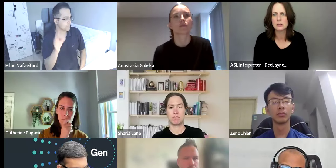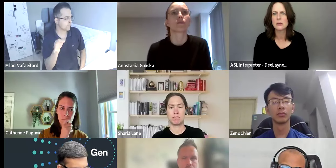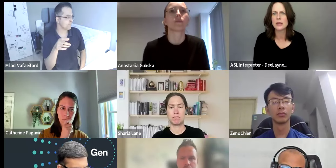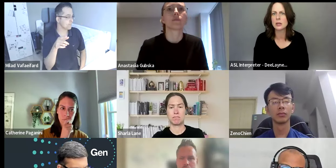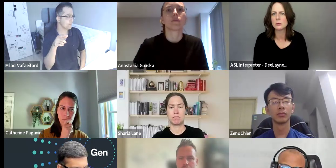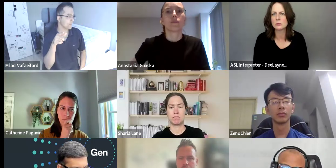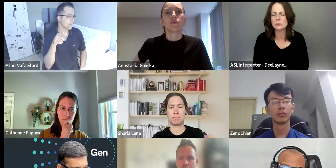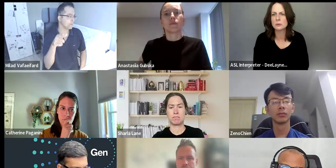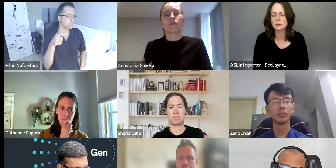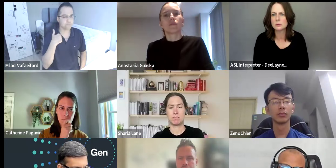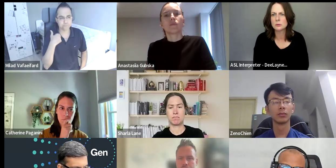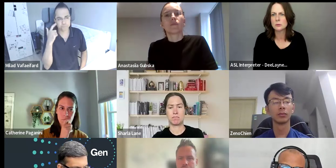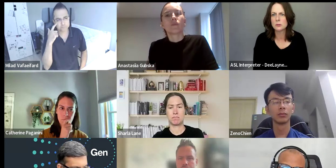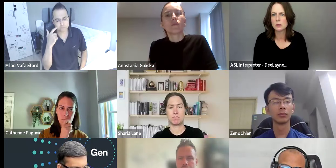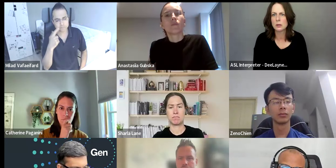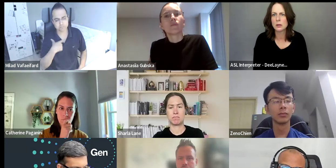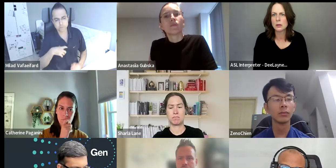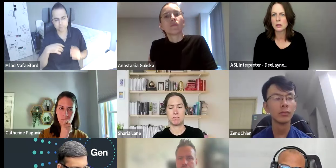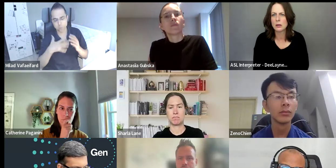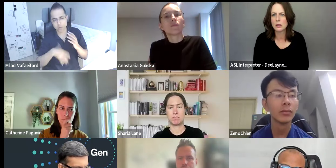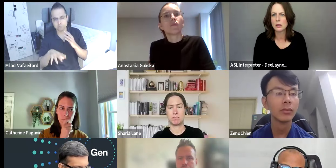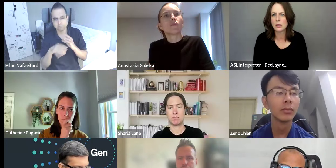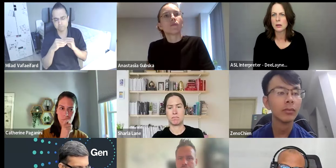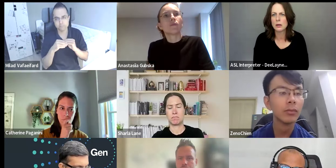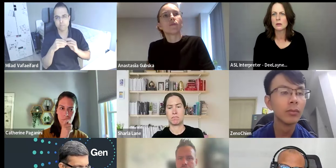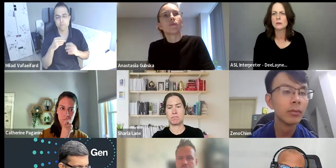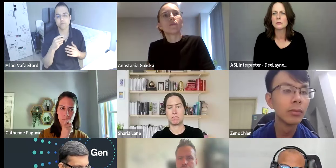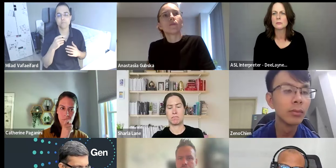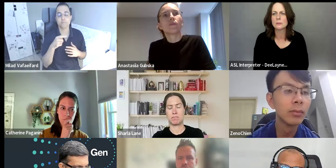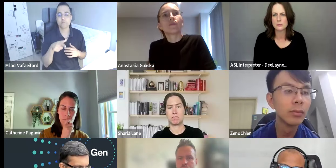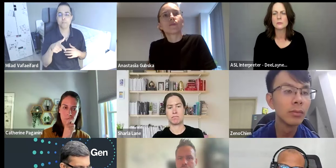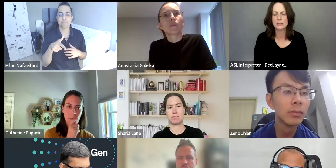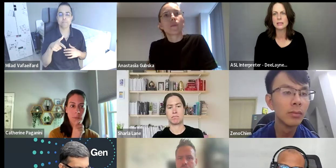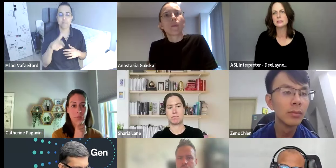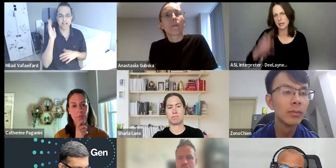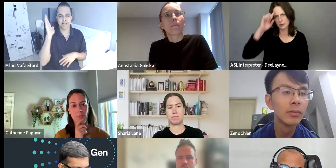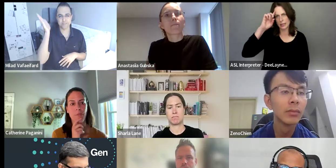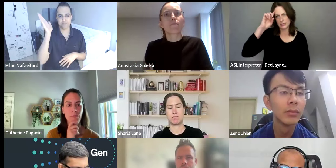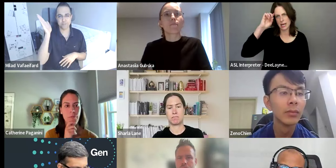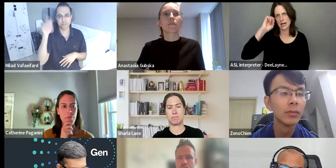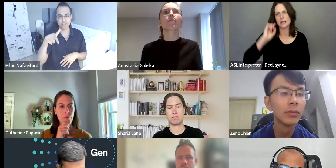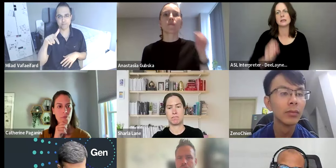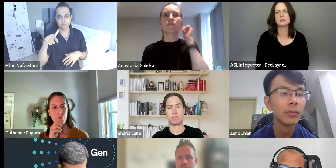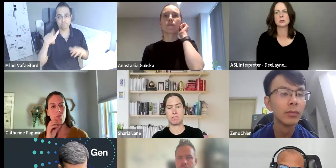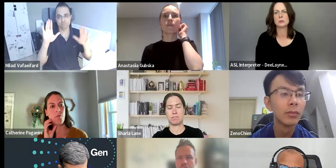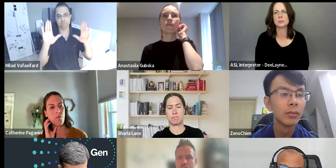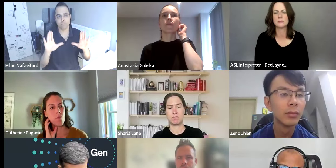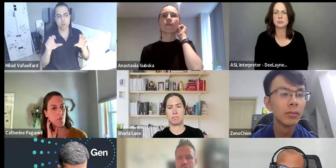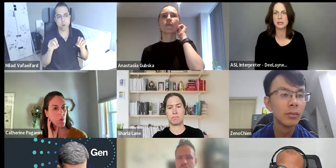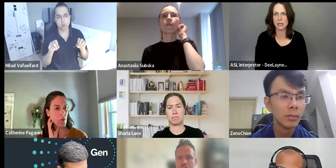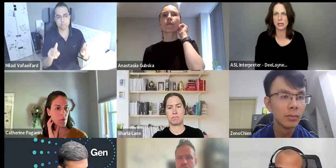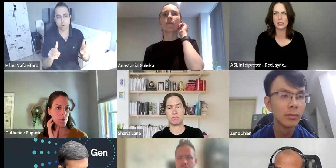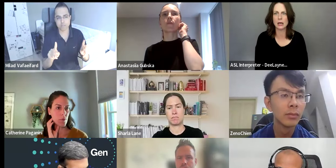Thank you. Milan's saying I would like to add in terms